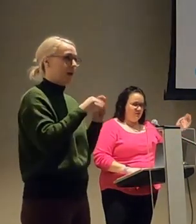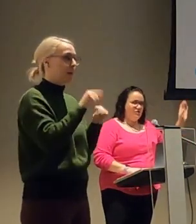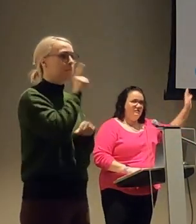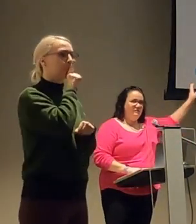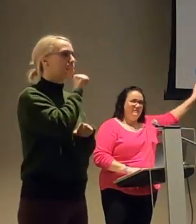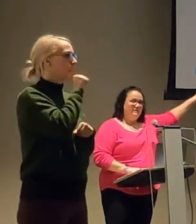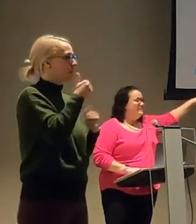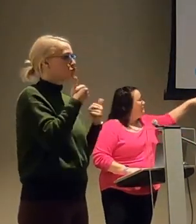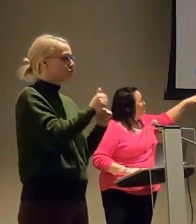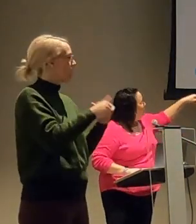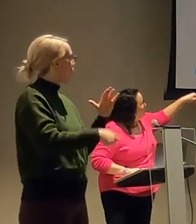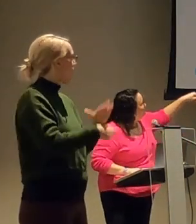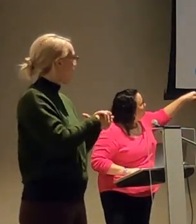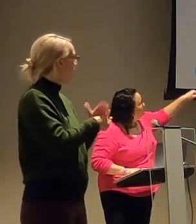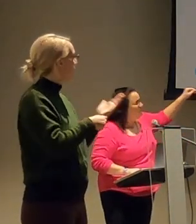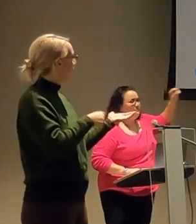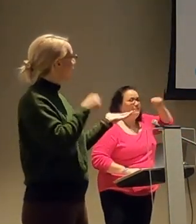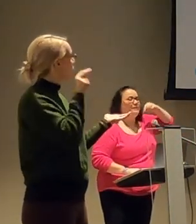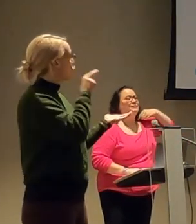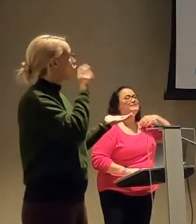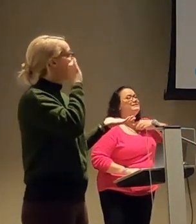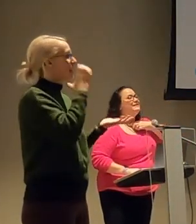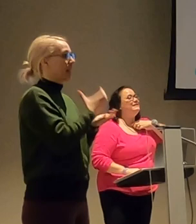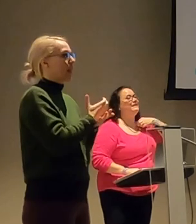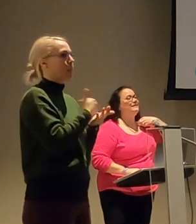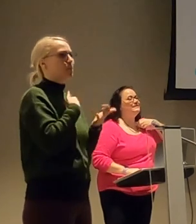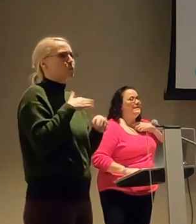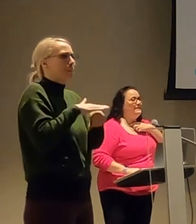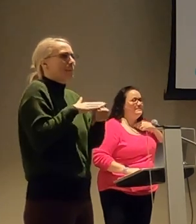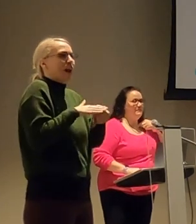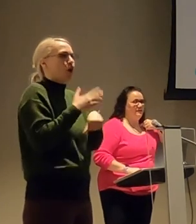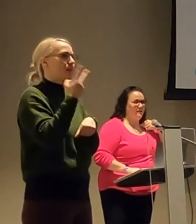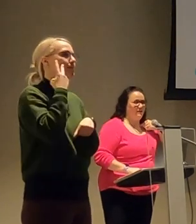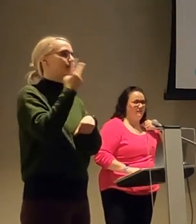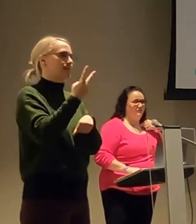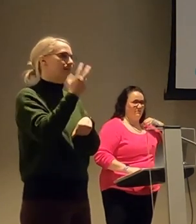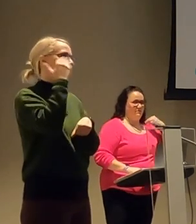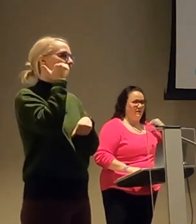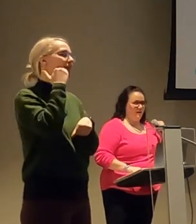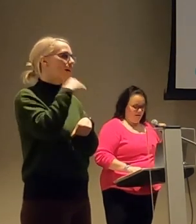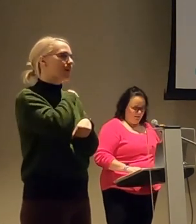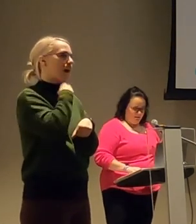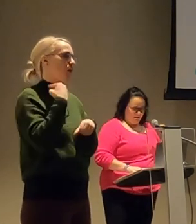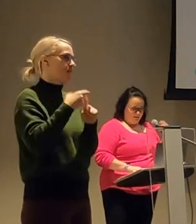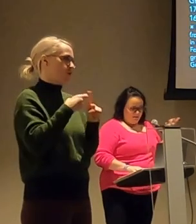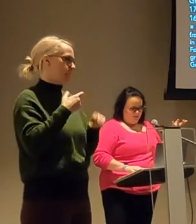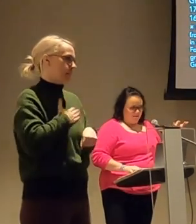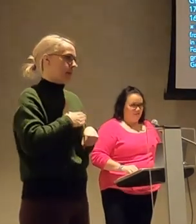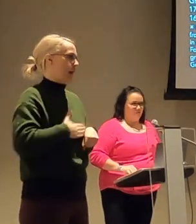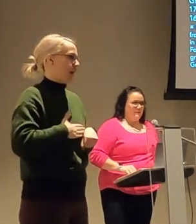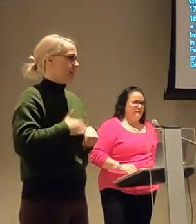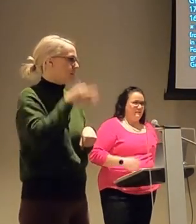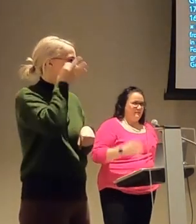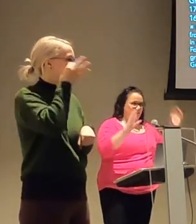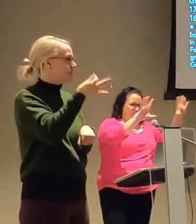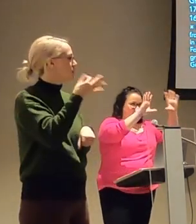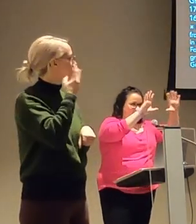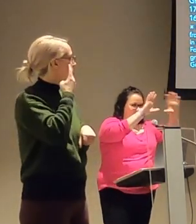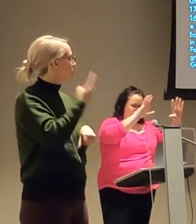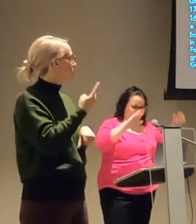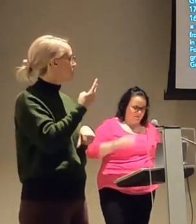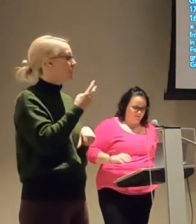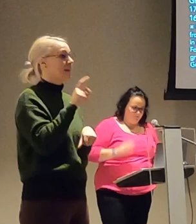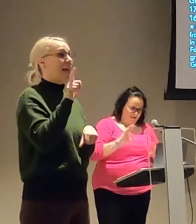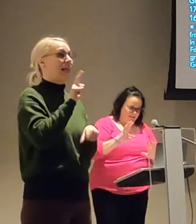this image, we barely see that his head has been cut off from the body. Lazzarini says, here it